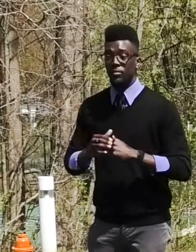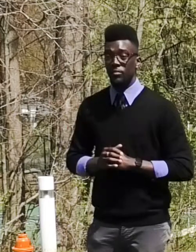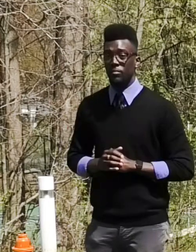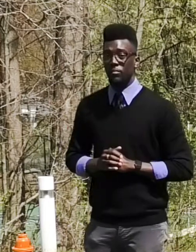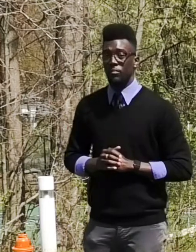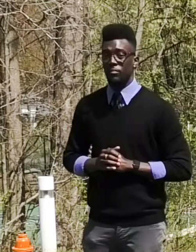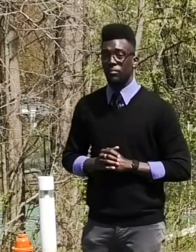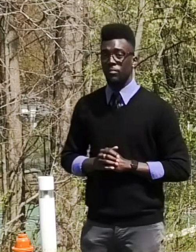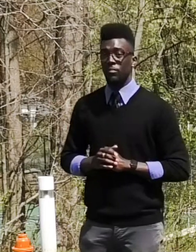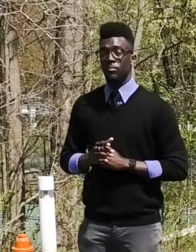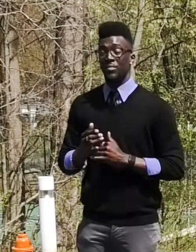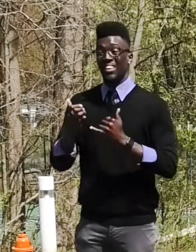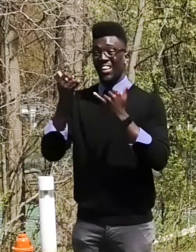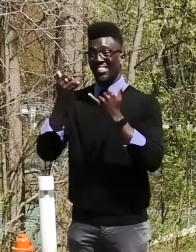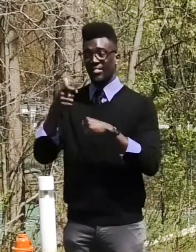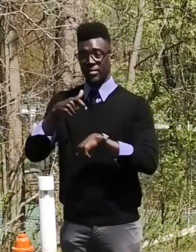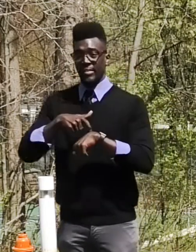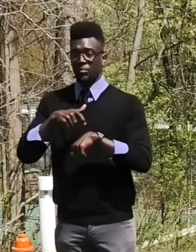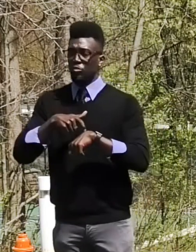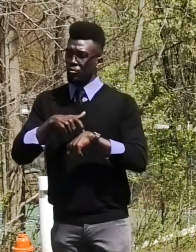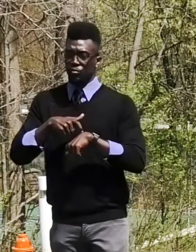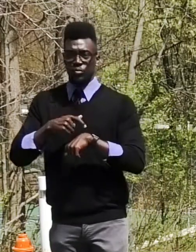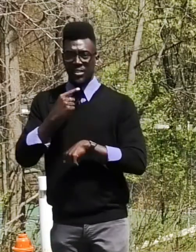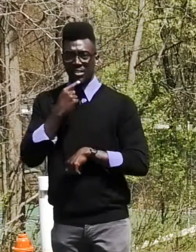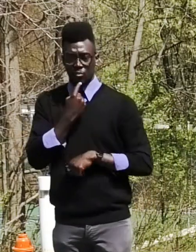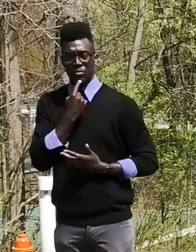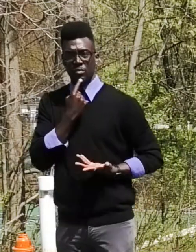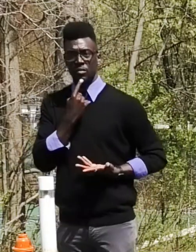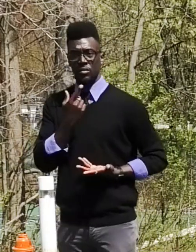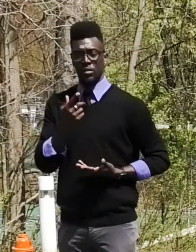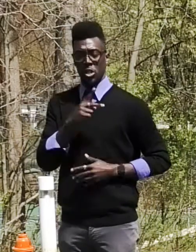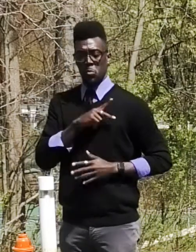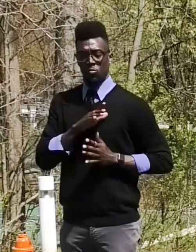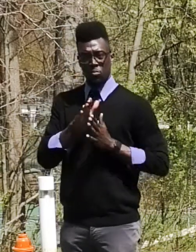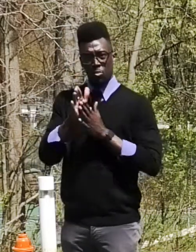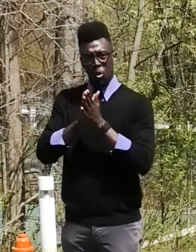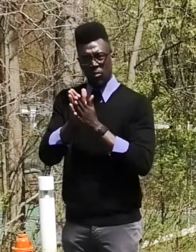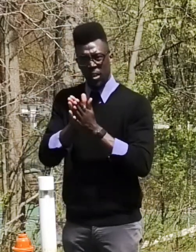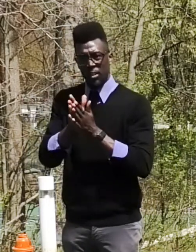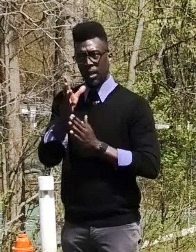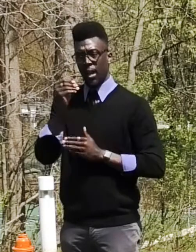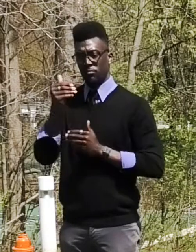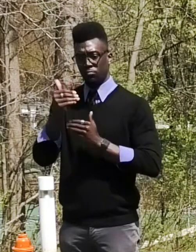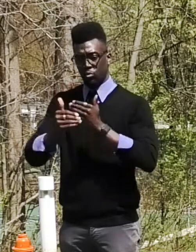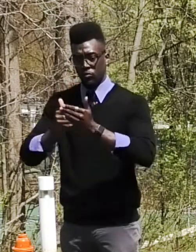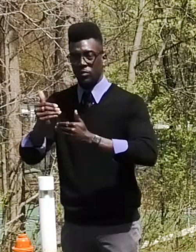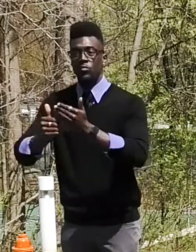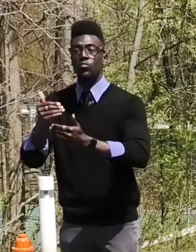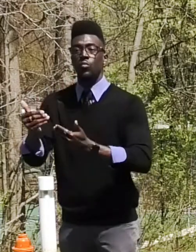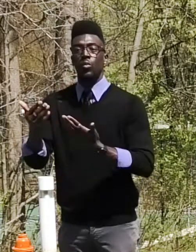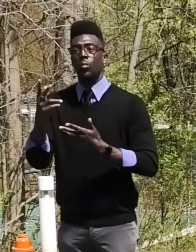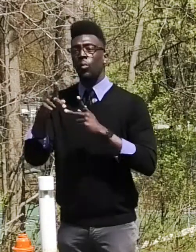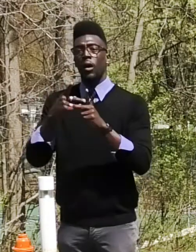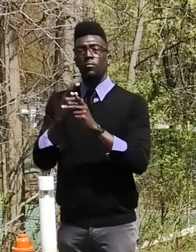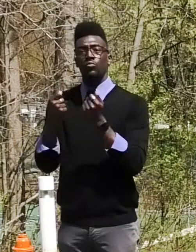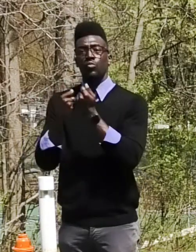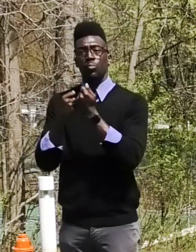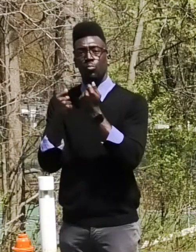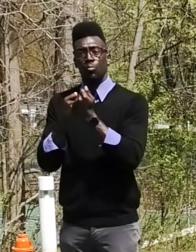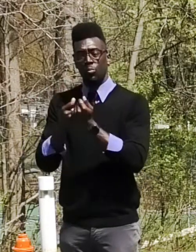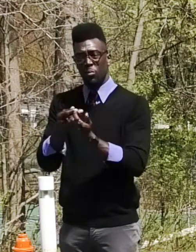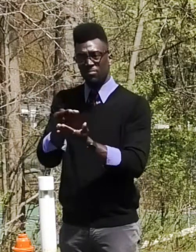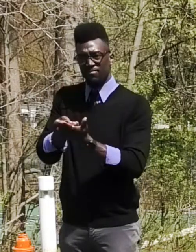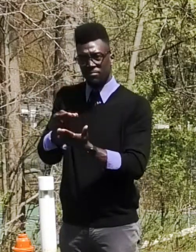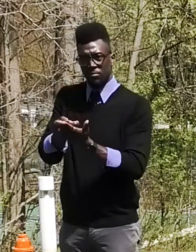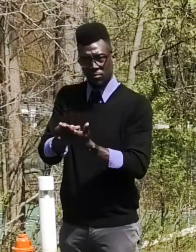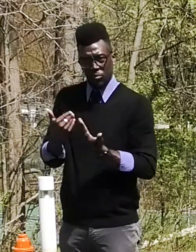the significant time period in our nation, what was the motivation? And moving forward, what kind of support and funding will